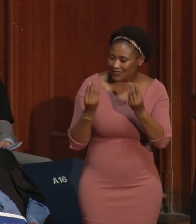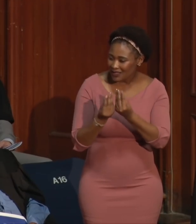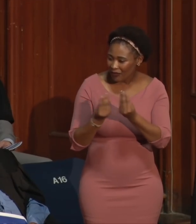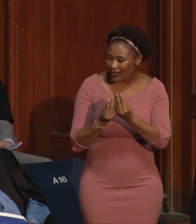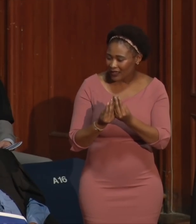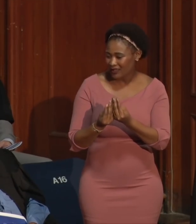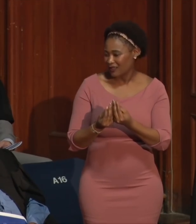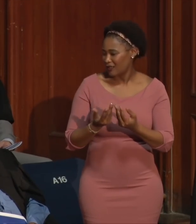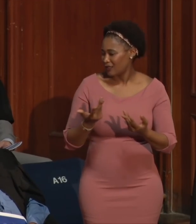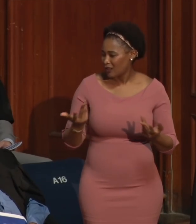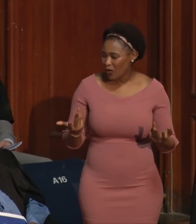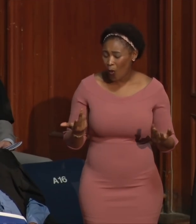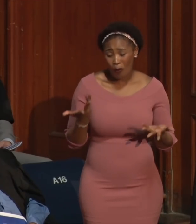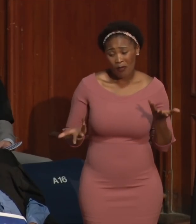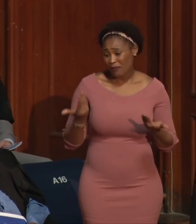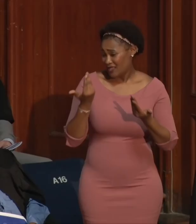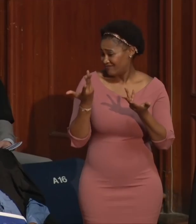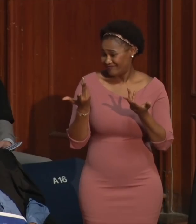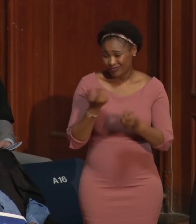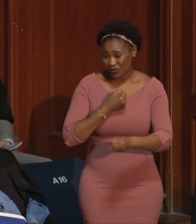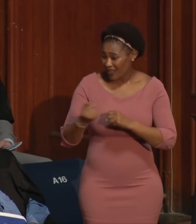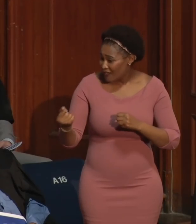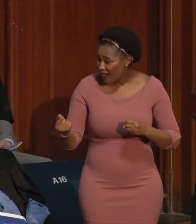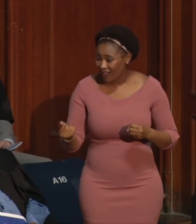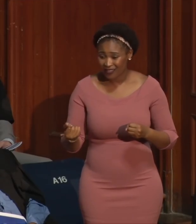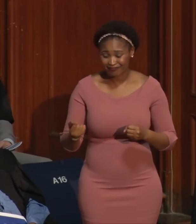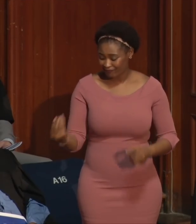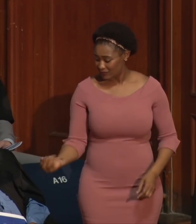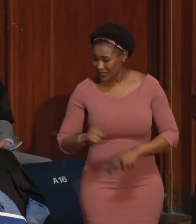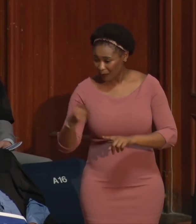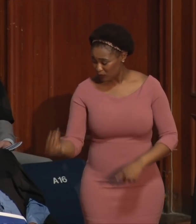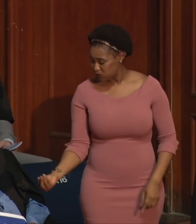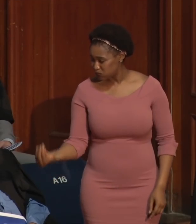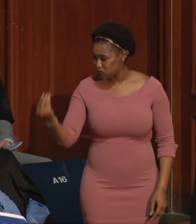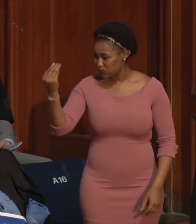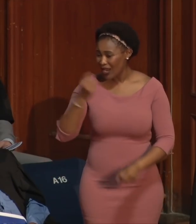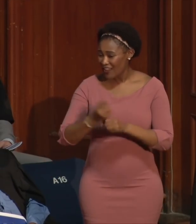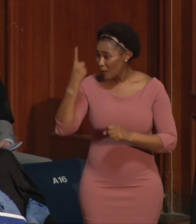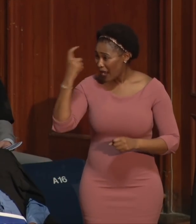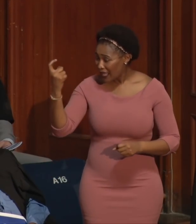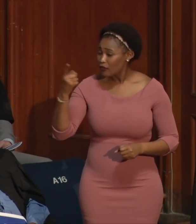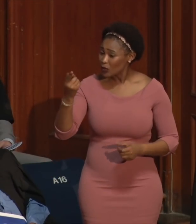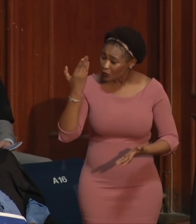said, or you were never conditioned in your upbringing to believe and to know that you were meant to